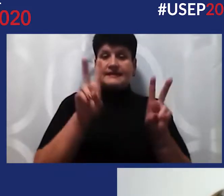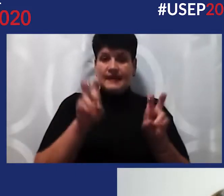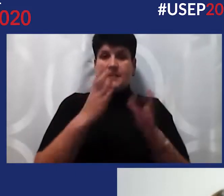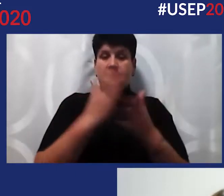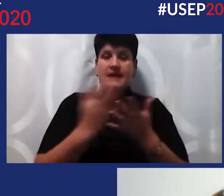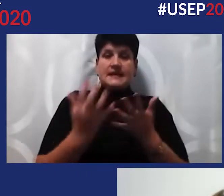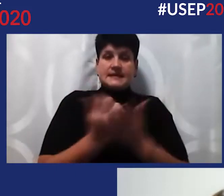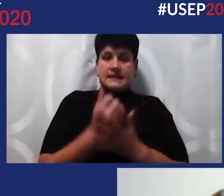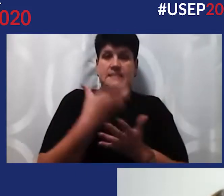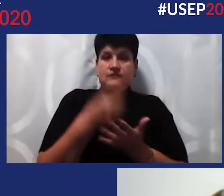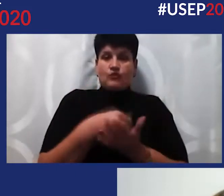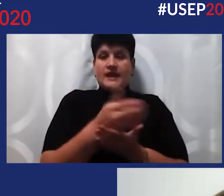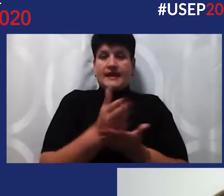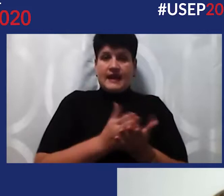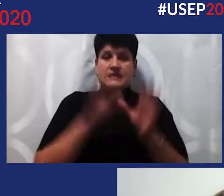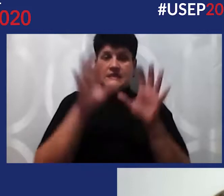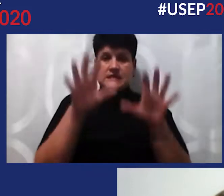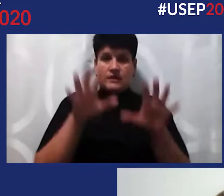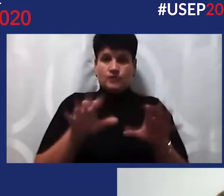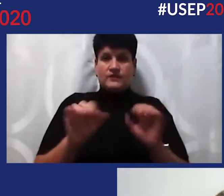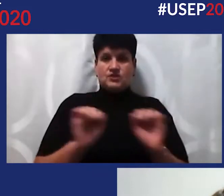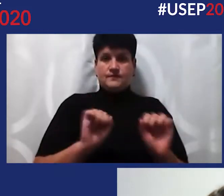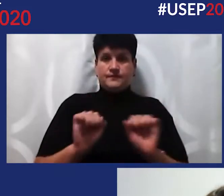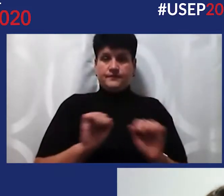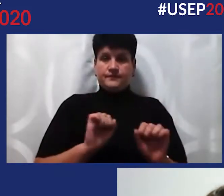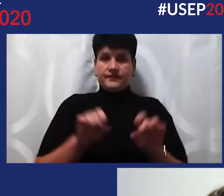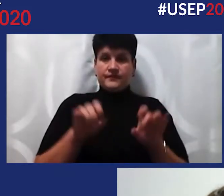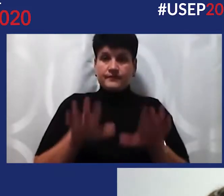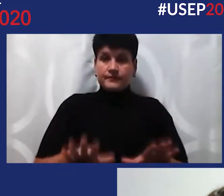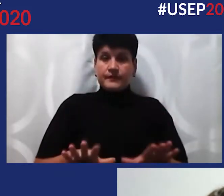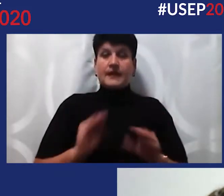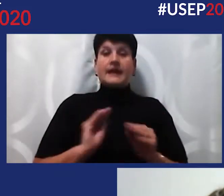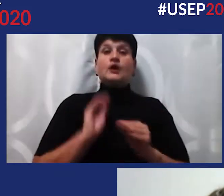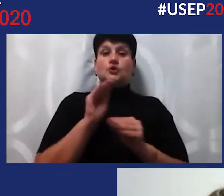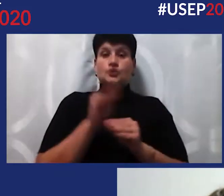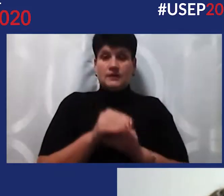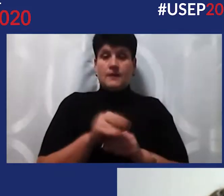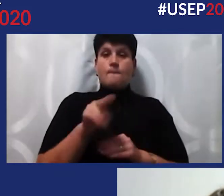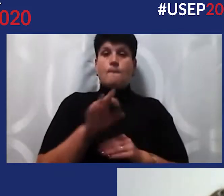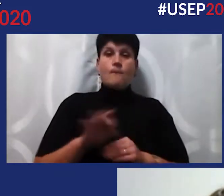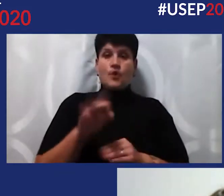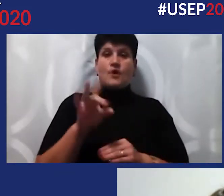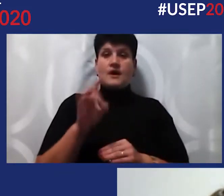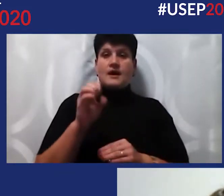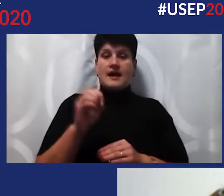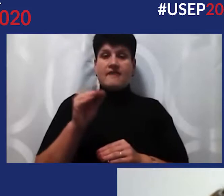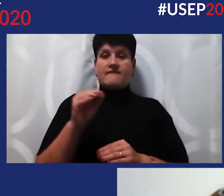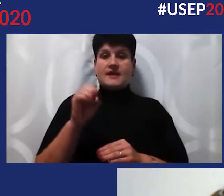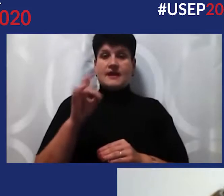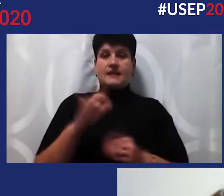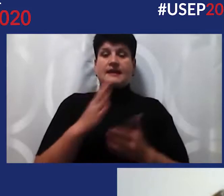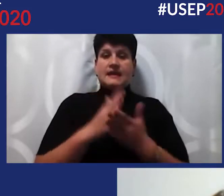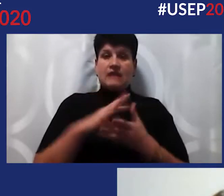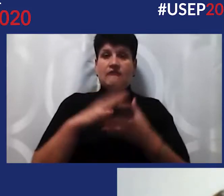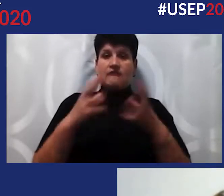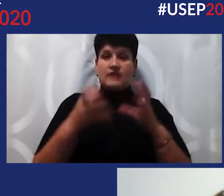uh, after the parliamentary voting. Hopefully, uh, we'll see some